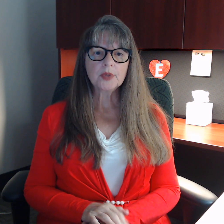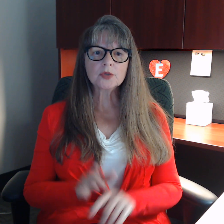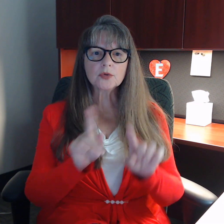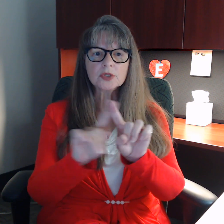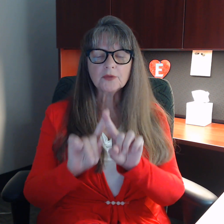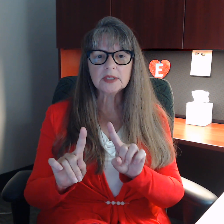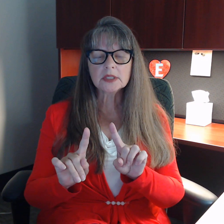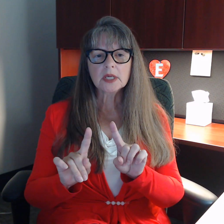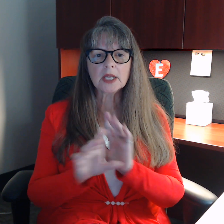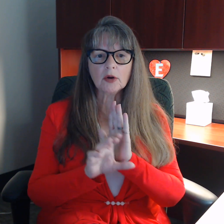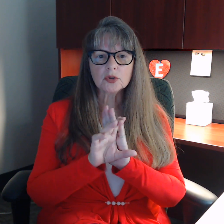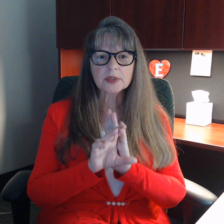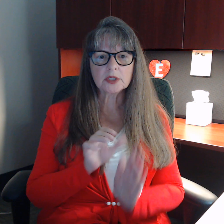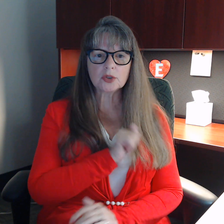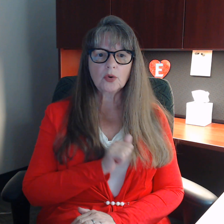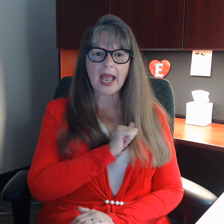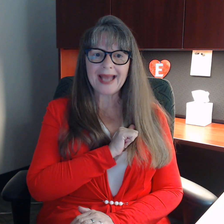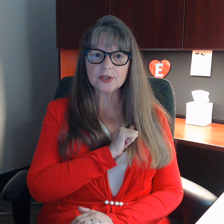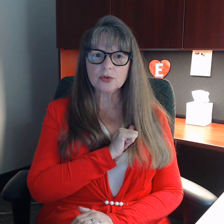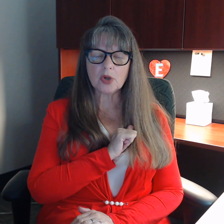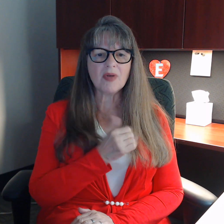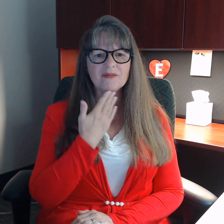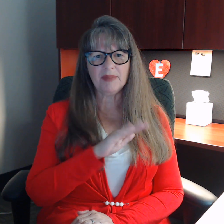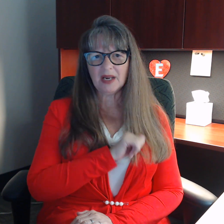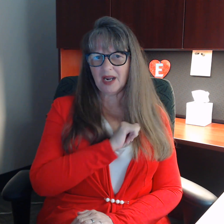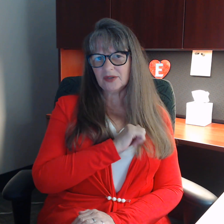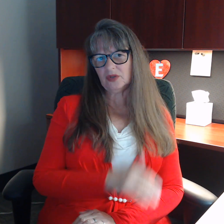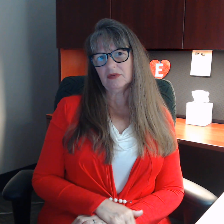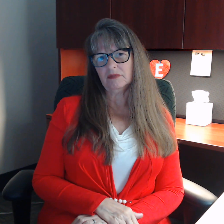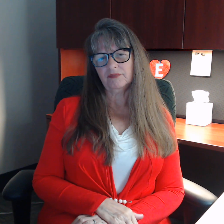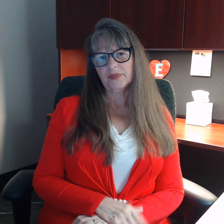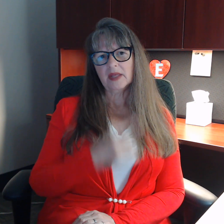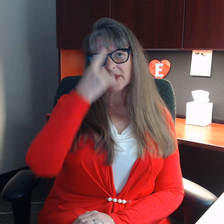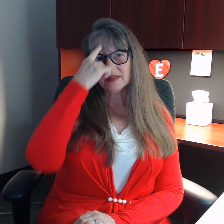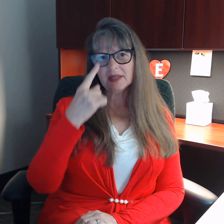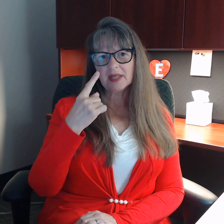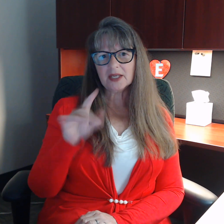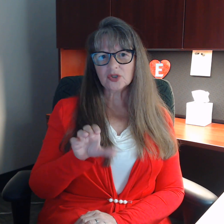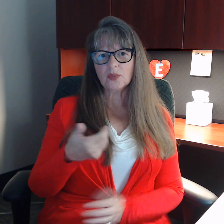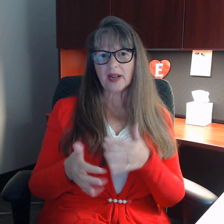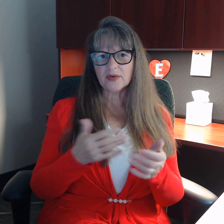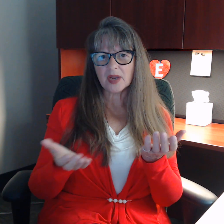So there's different characteristics or attitudes. Oh, they have a bad attitude. They think they can do whatever they